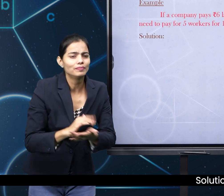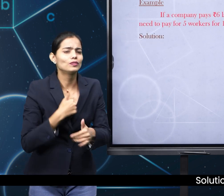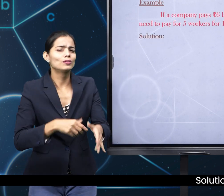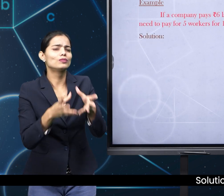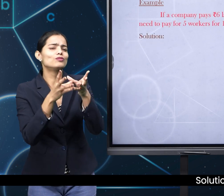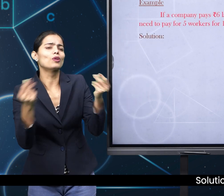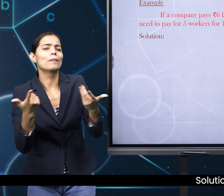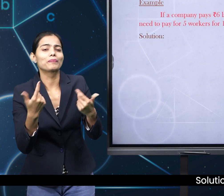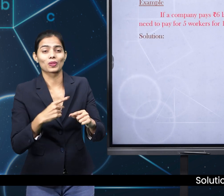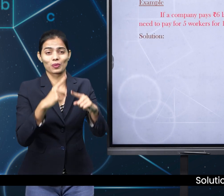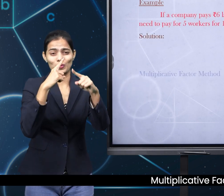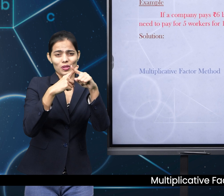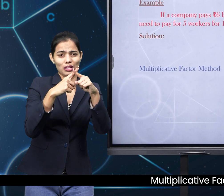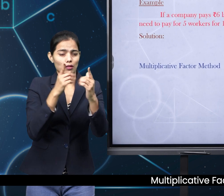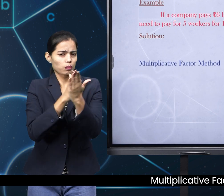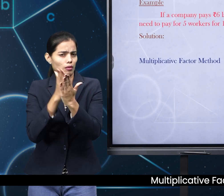Solution.